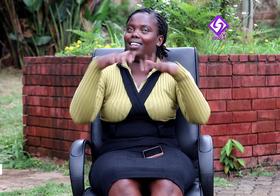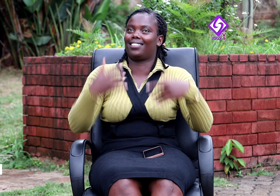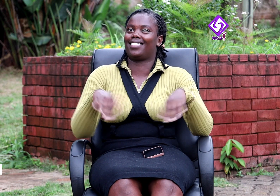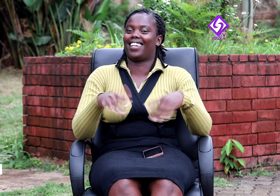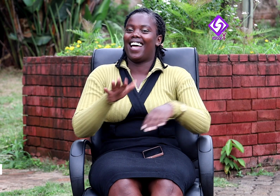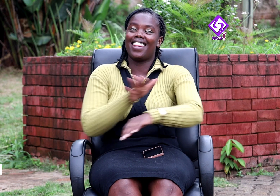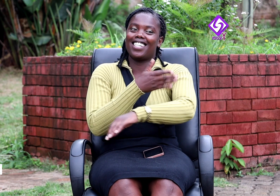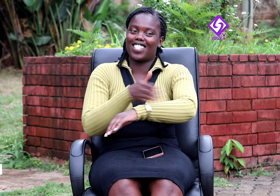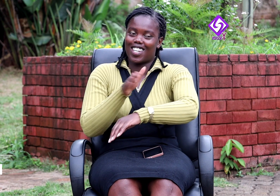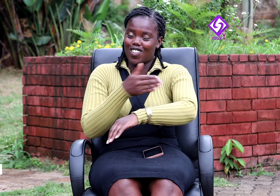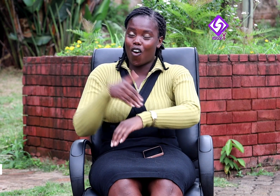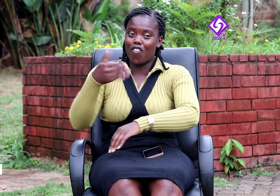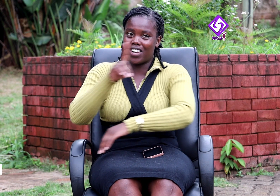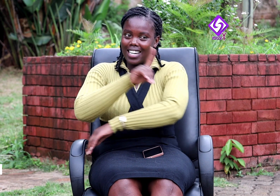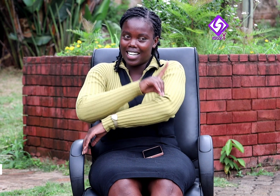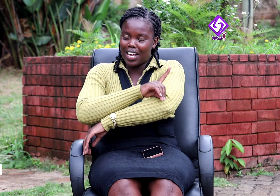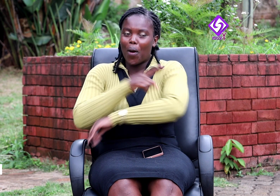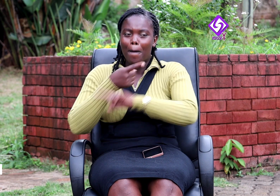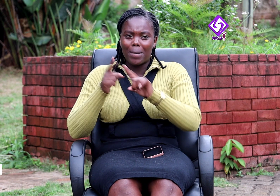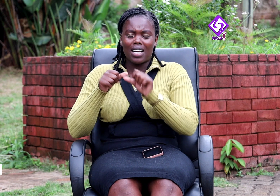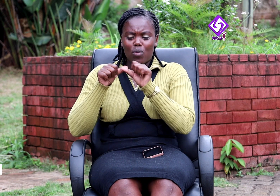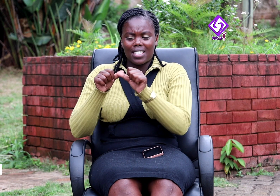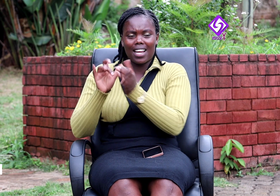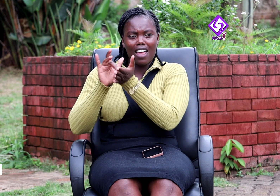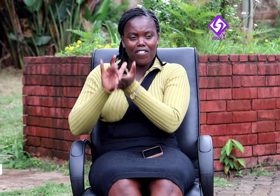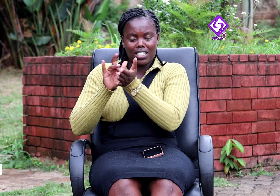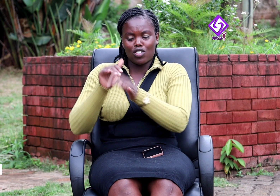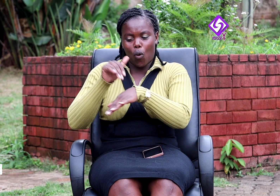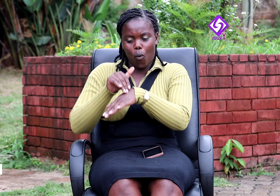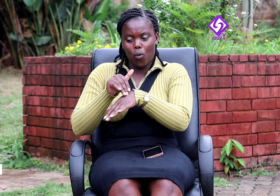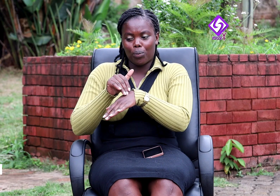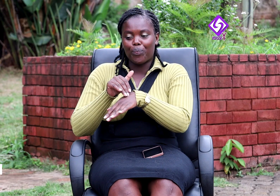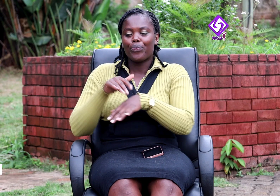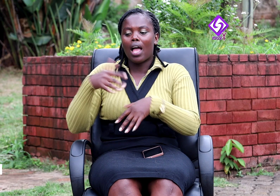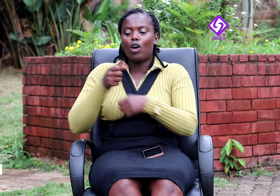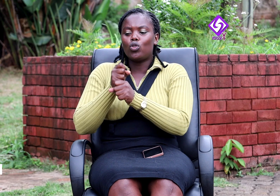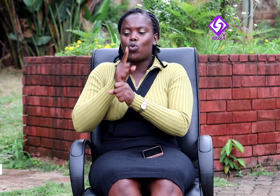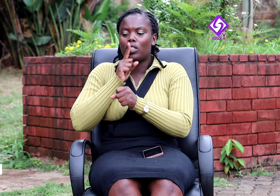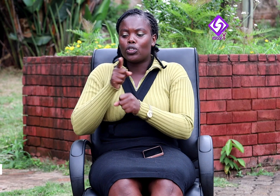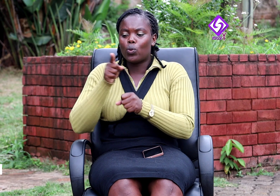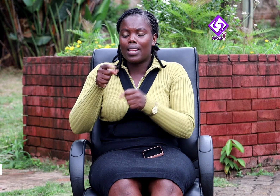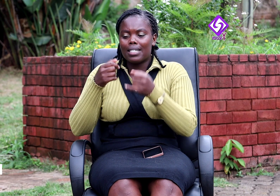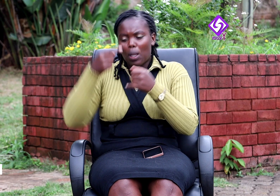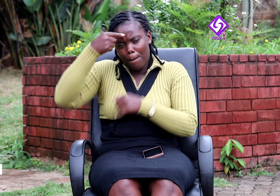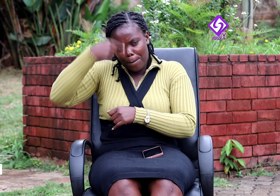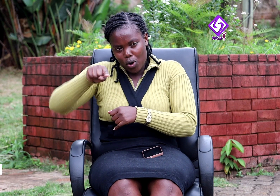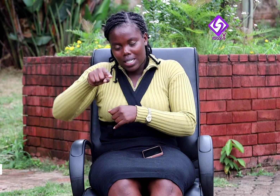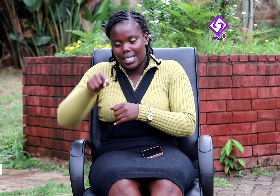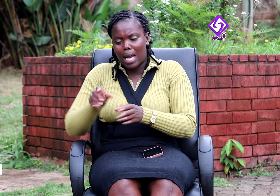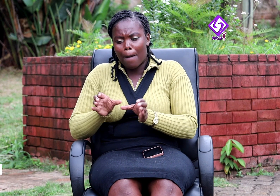and developing policies, we are always number one. But now when it comes to implementation, that is where we have a huge